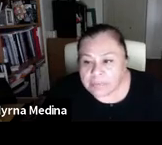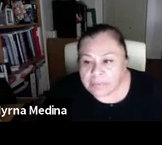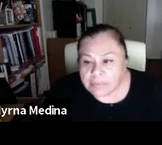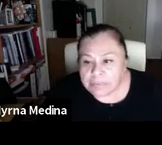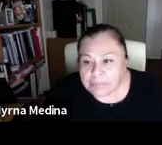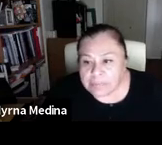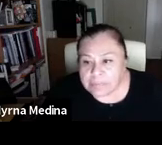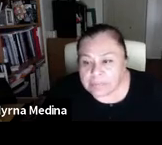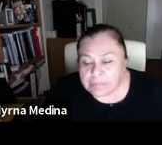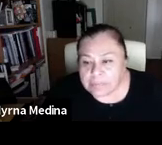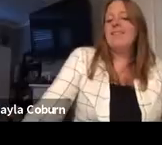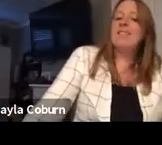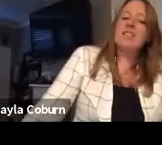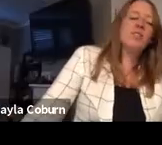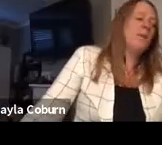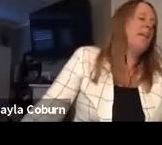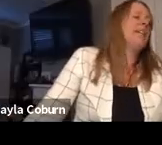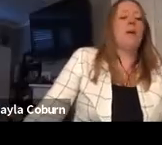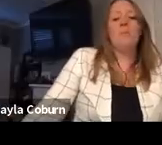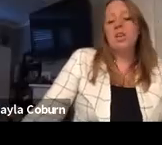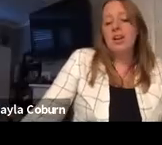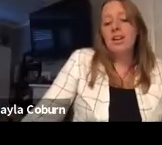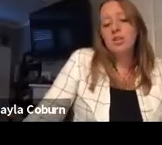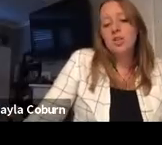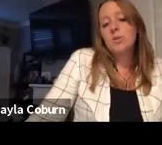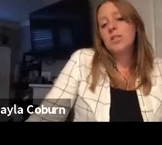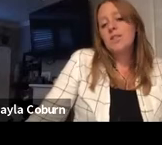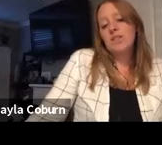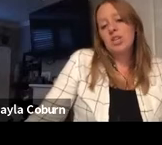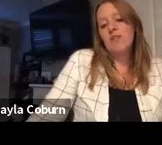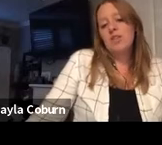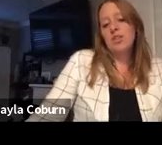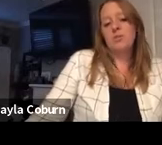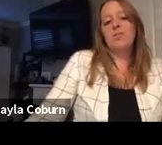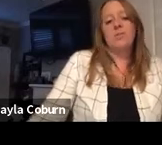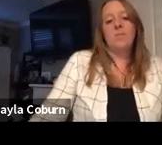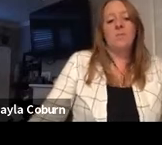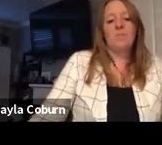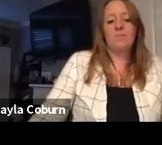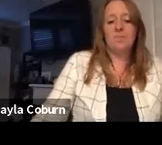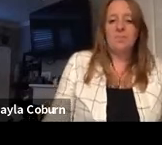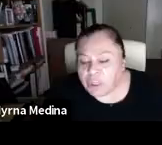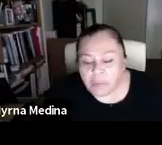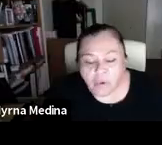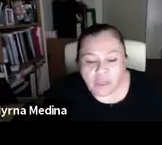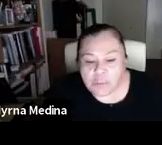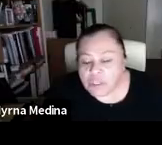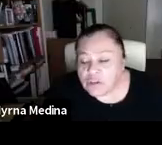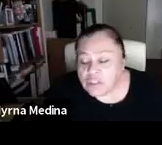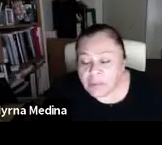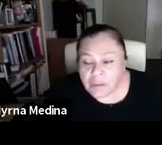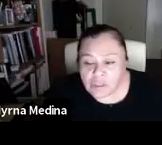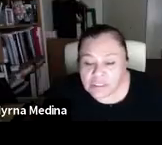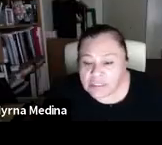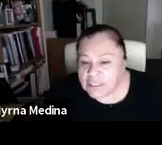también. And this could be like putting on his shoes if he took off his shoes. Por ejemplo, es ponerse